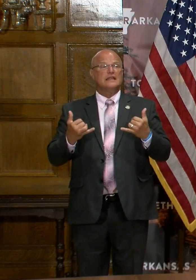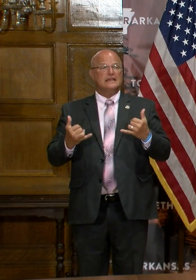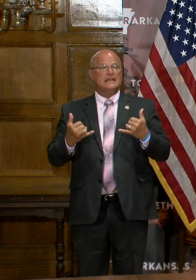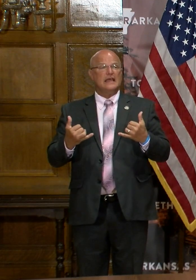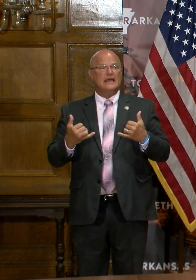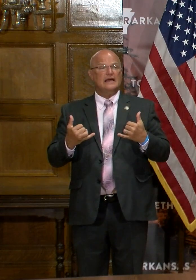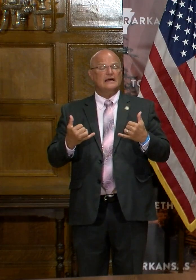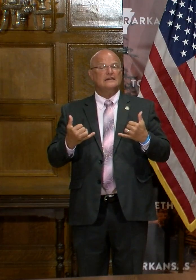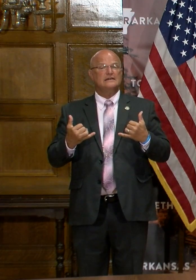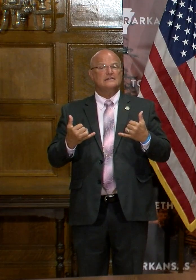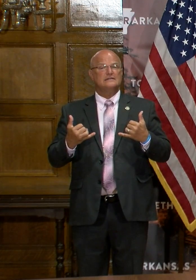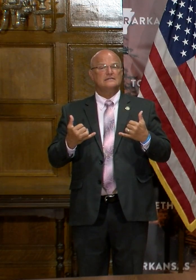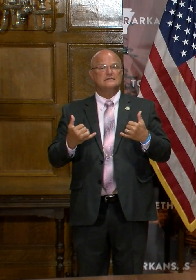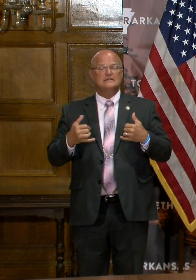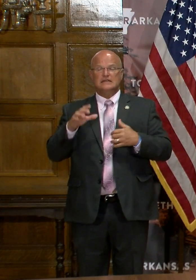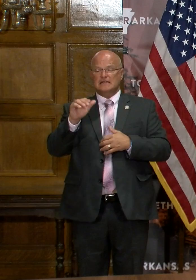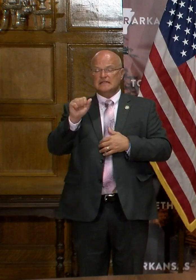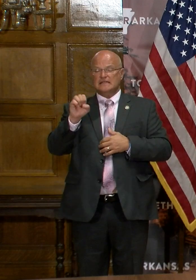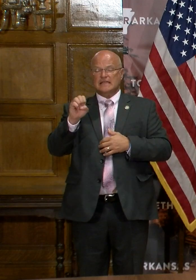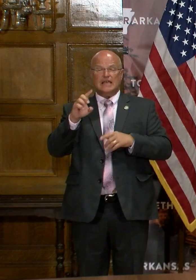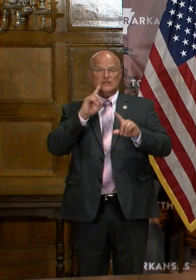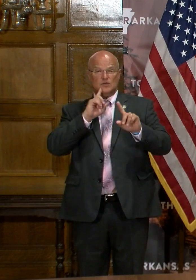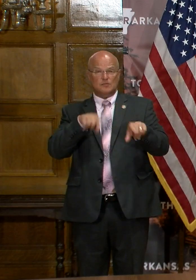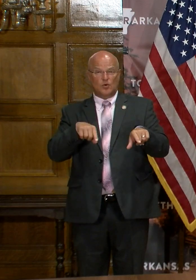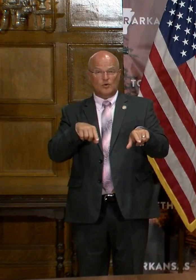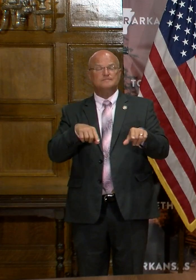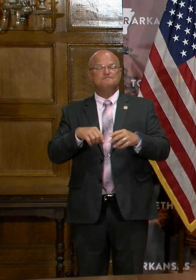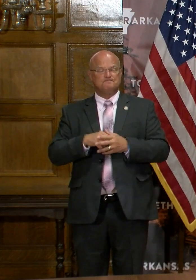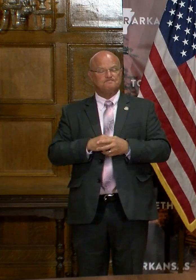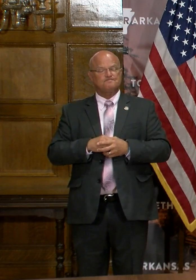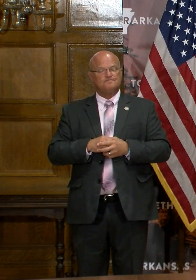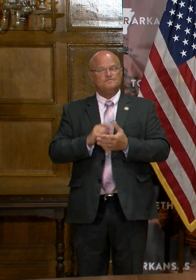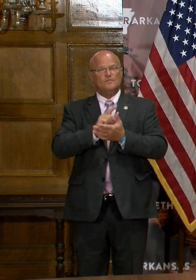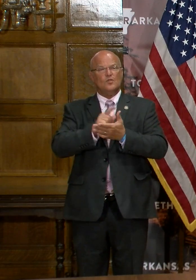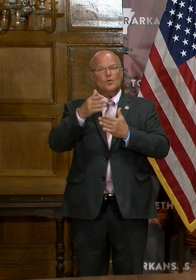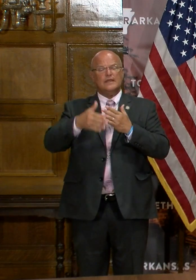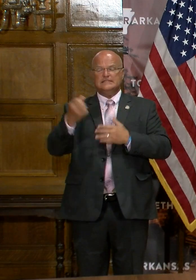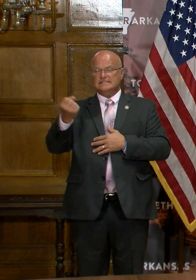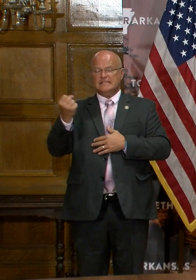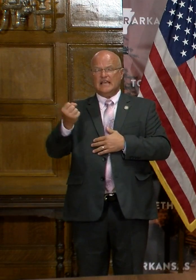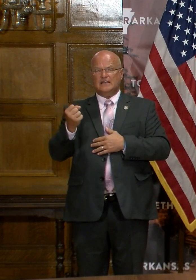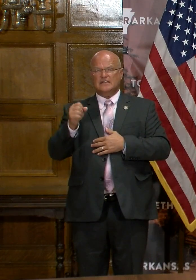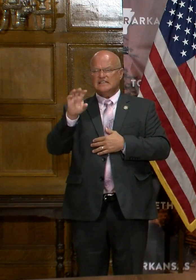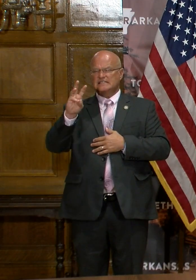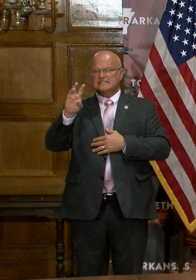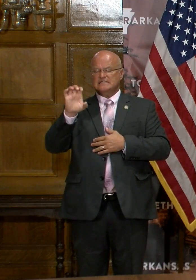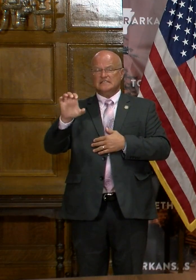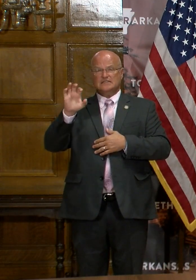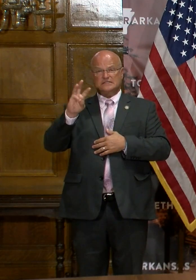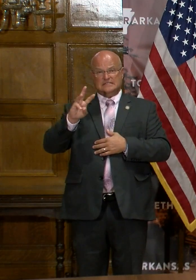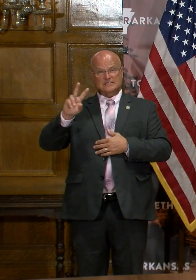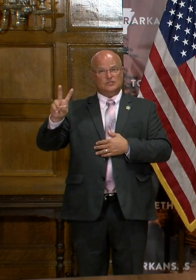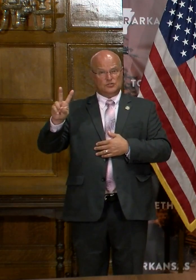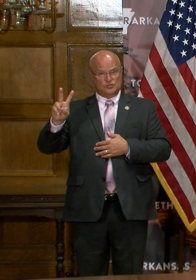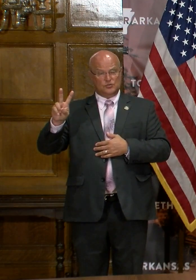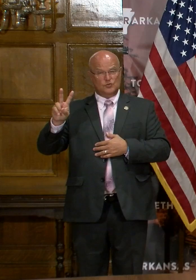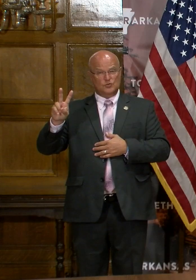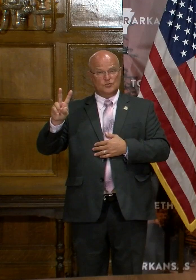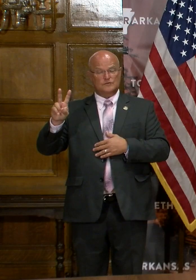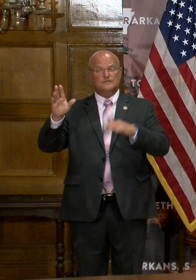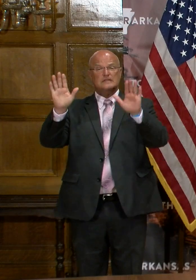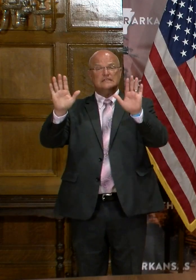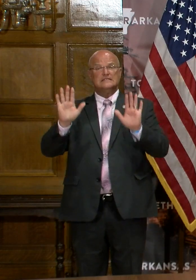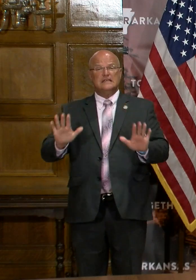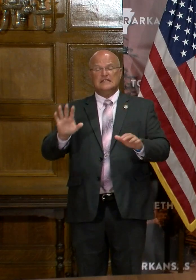go to our case reports. And over the weekend, on Saturday, we had 662 new cases.